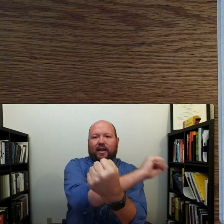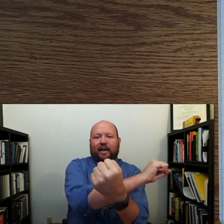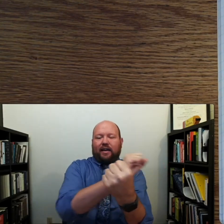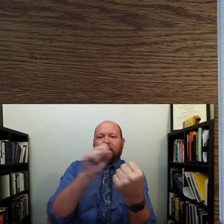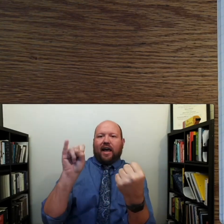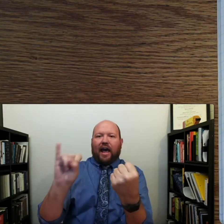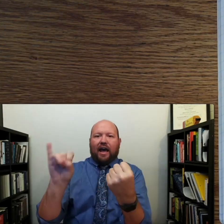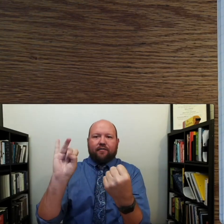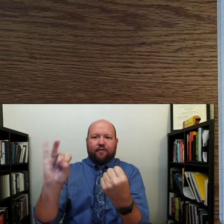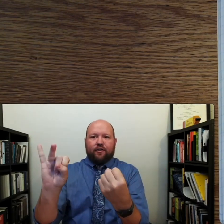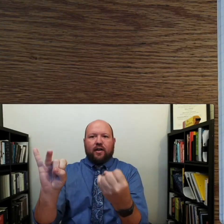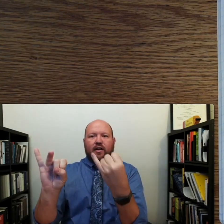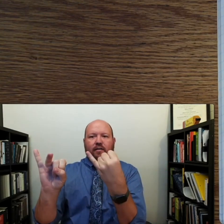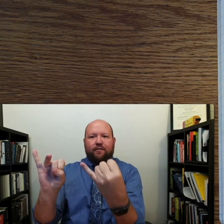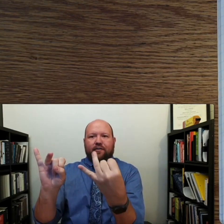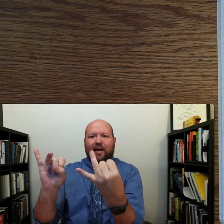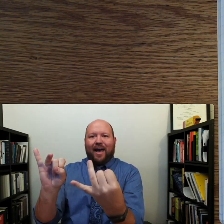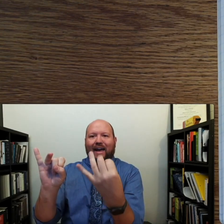Affecting.